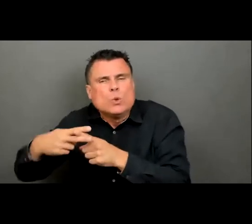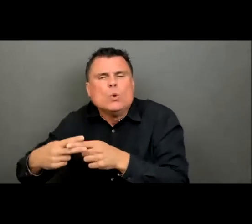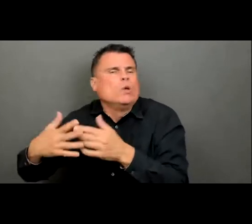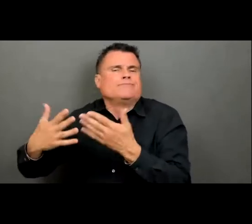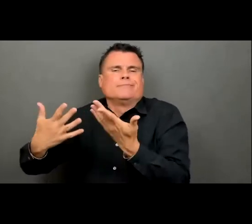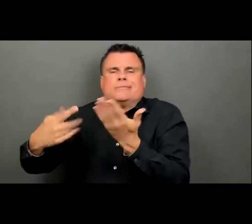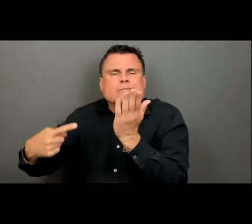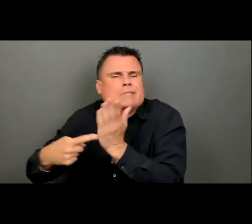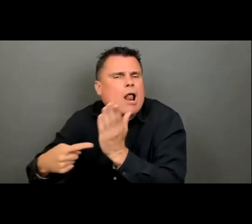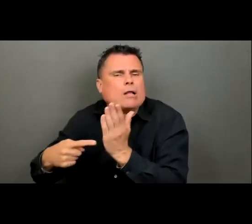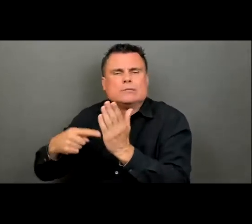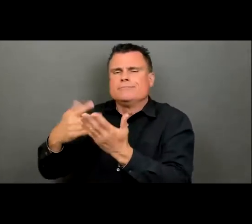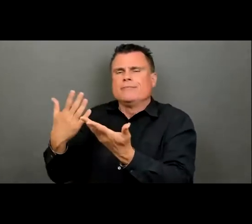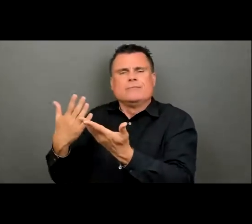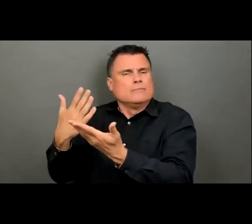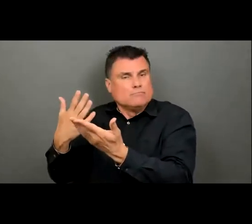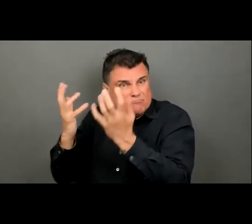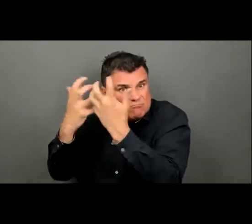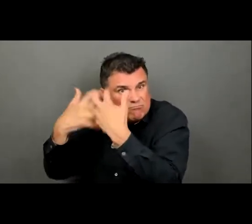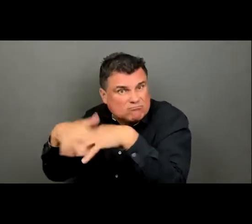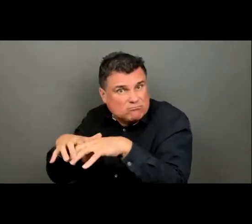all, including persons with disabilities.